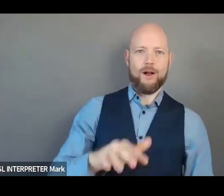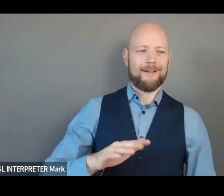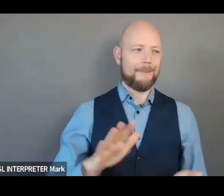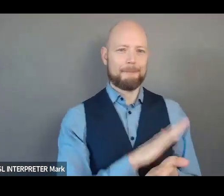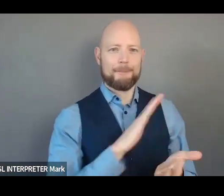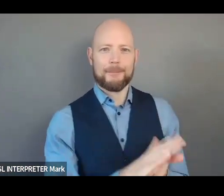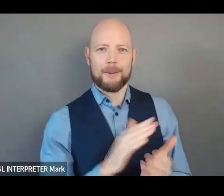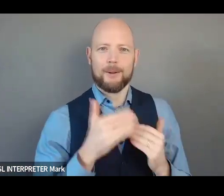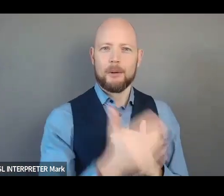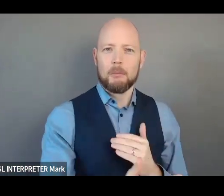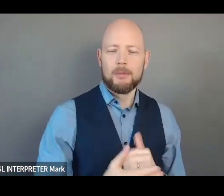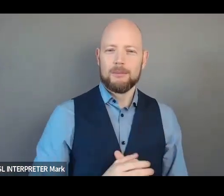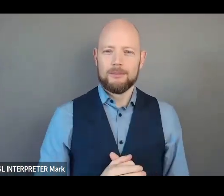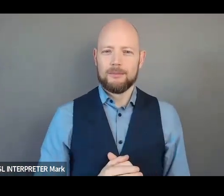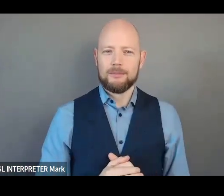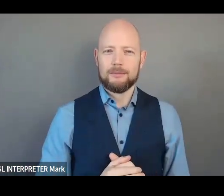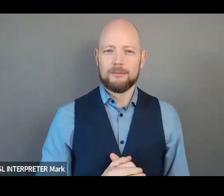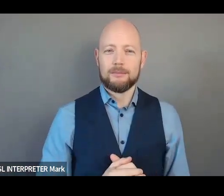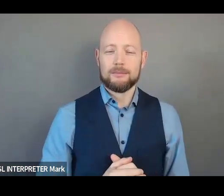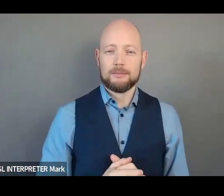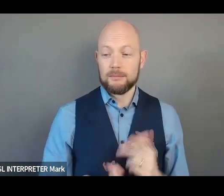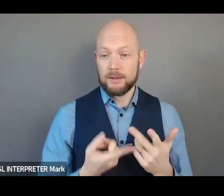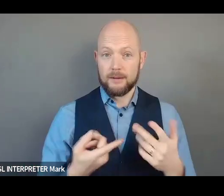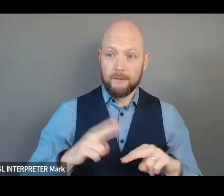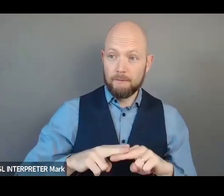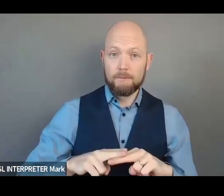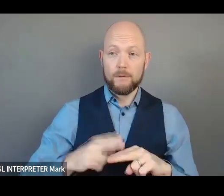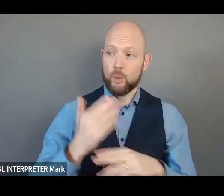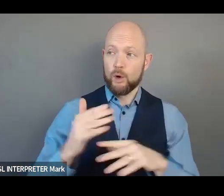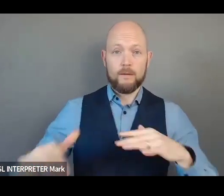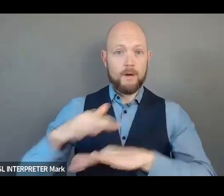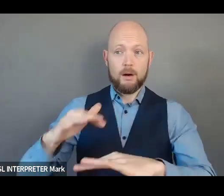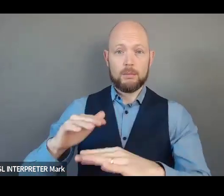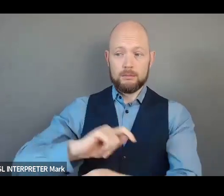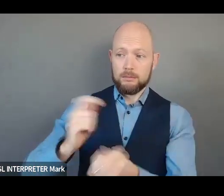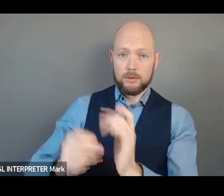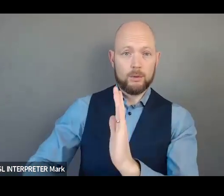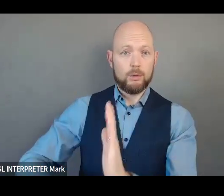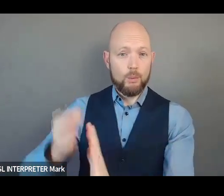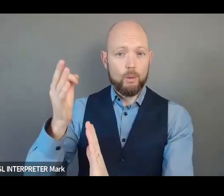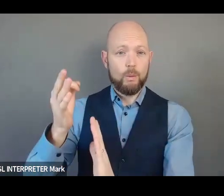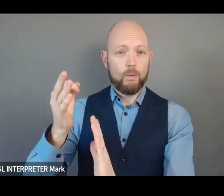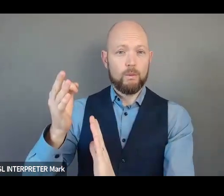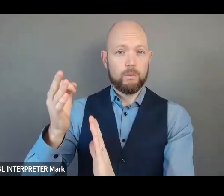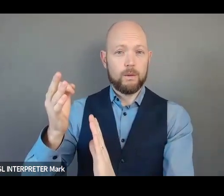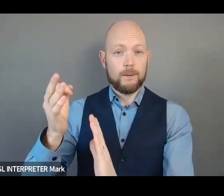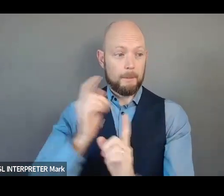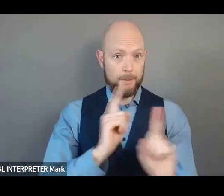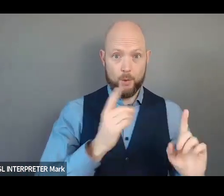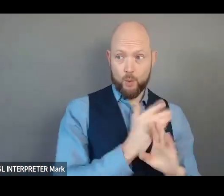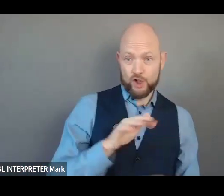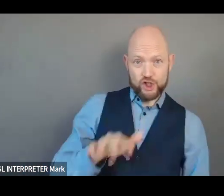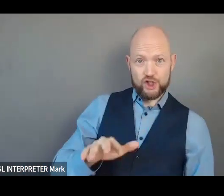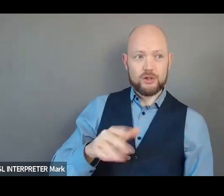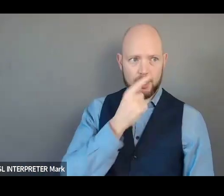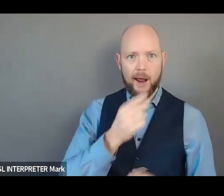can improve the working environment, the way that people work. You're going to, by automatically, in one sense, make the workforce more enabling and